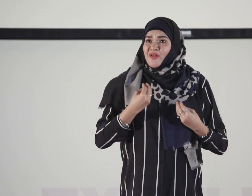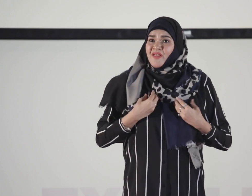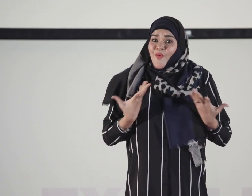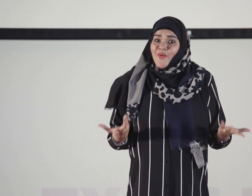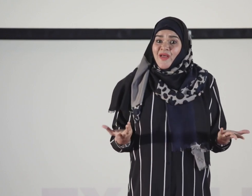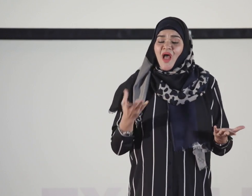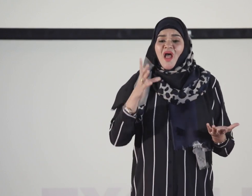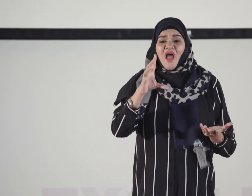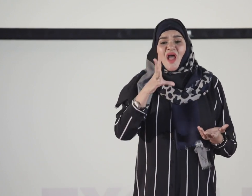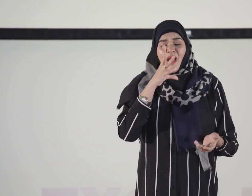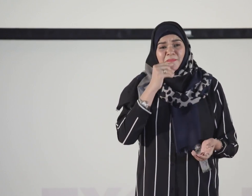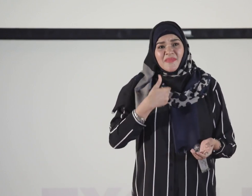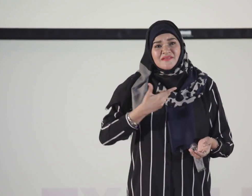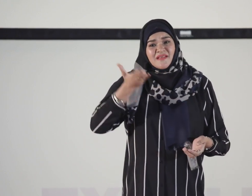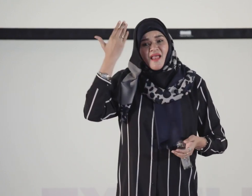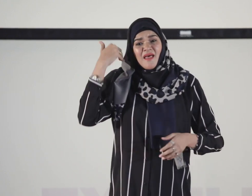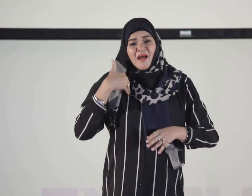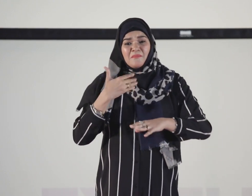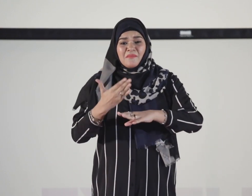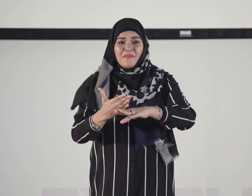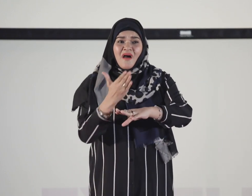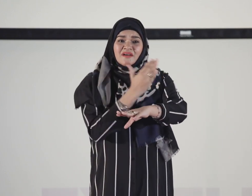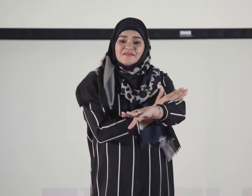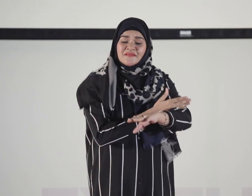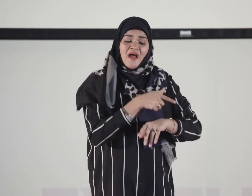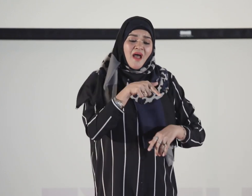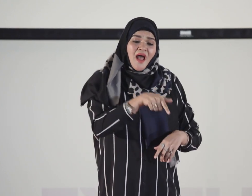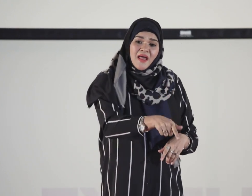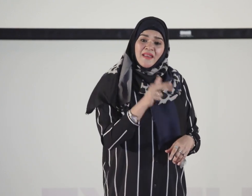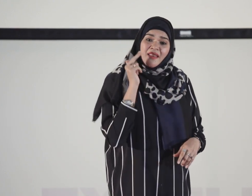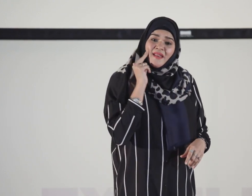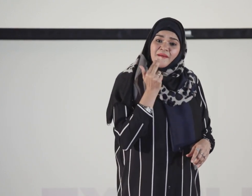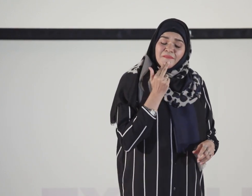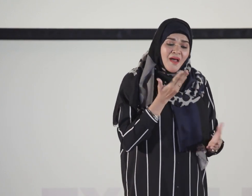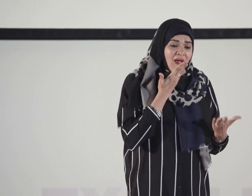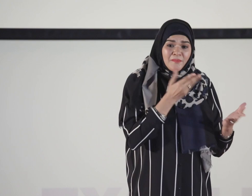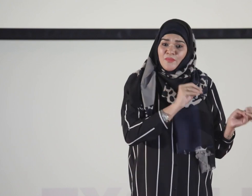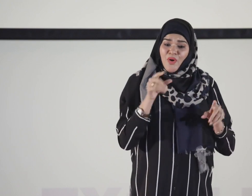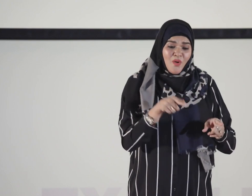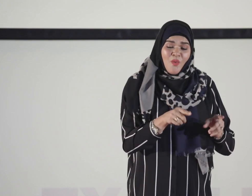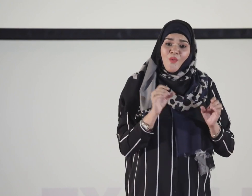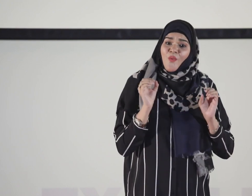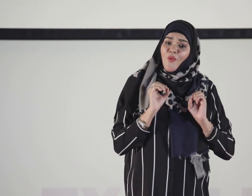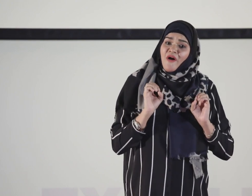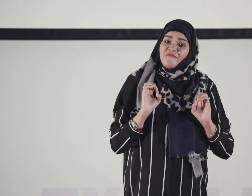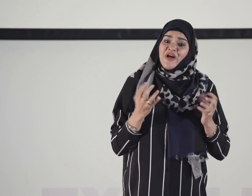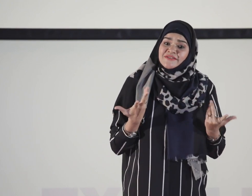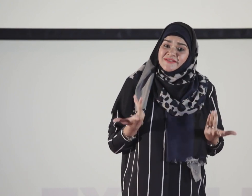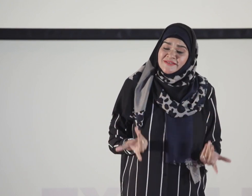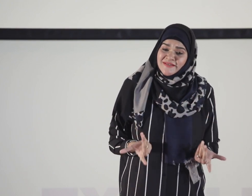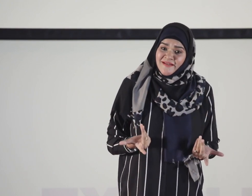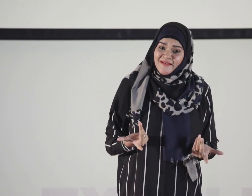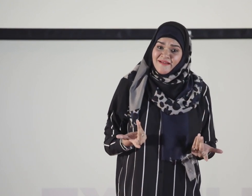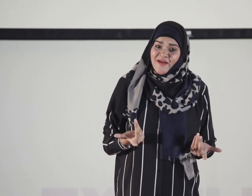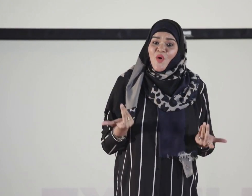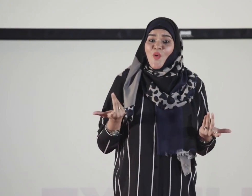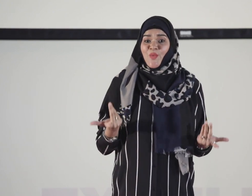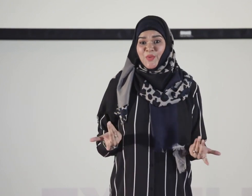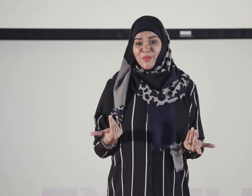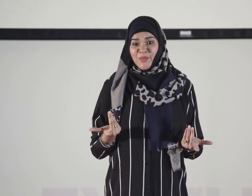At times I wonder, what if my mother would not have been able to find that institute or had the courage to send me